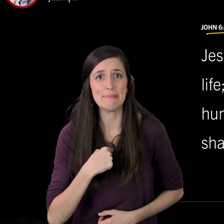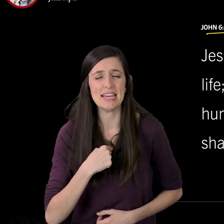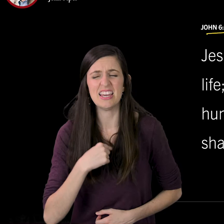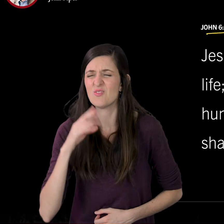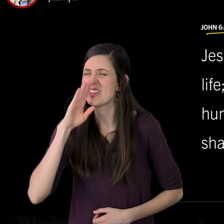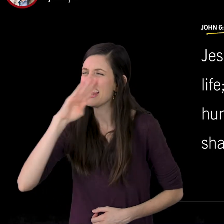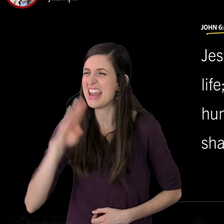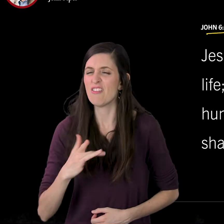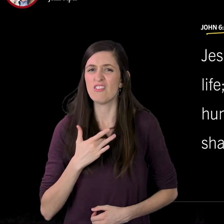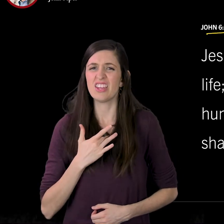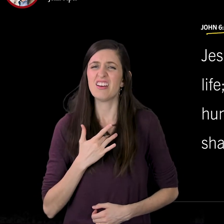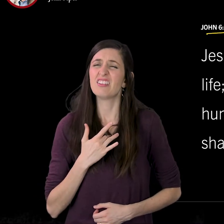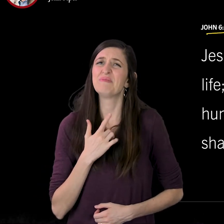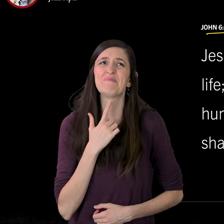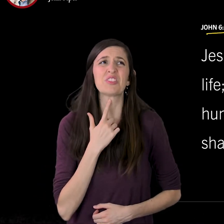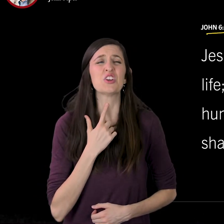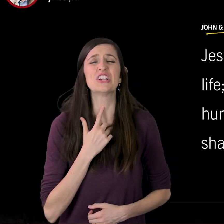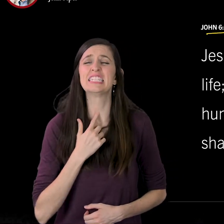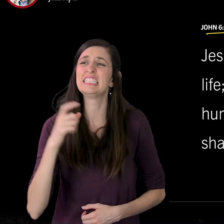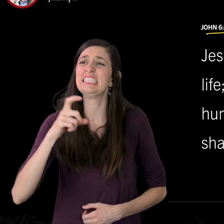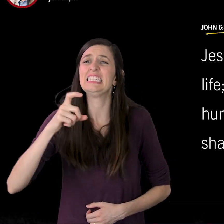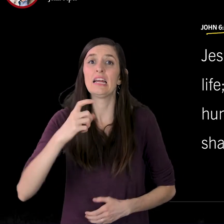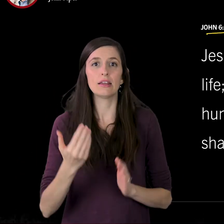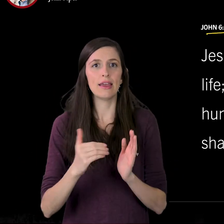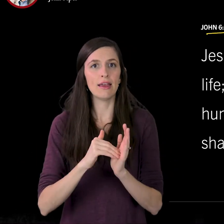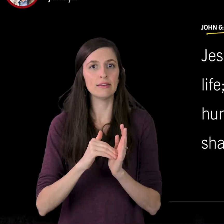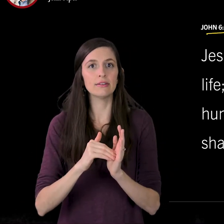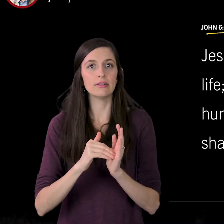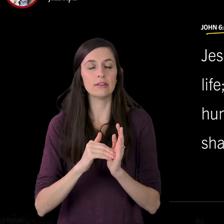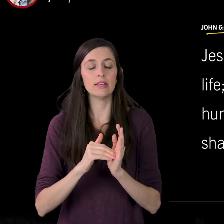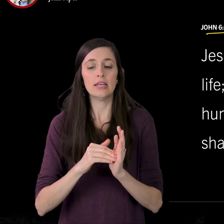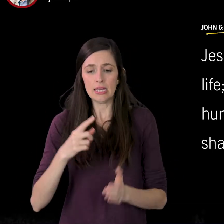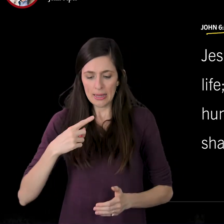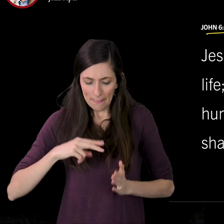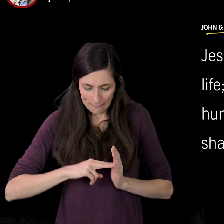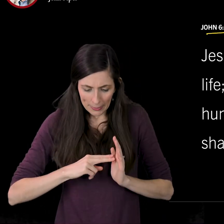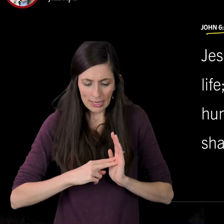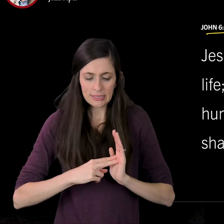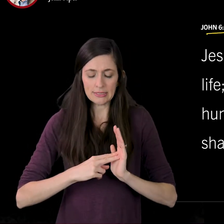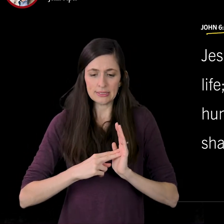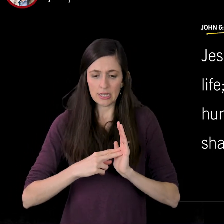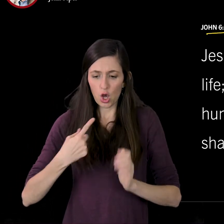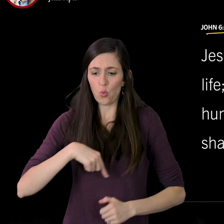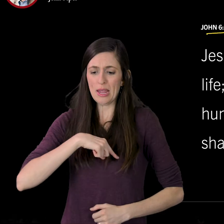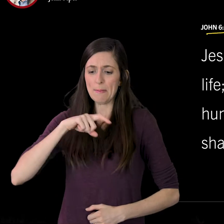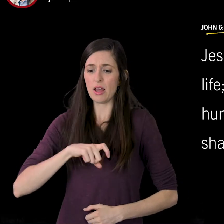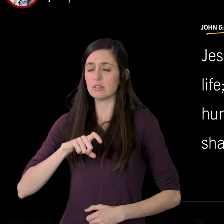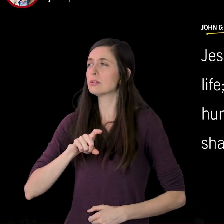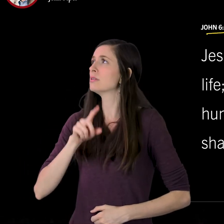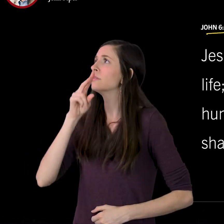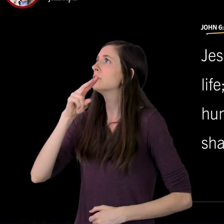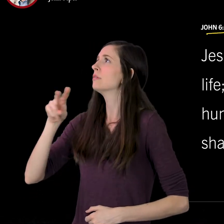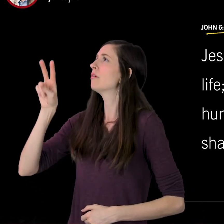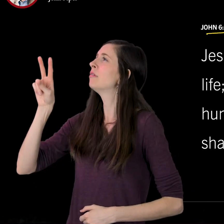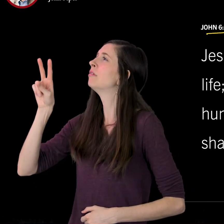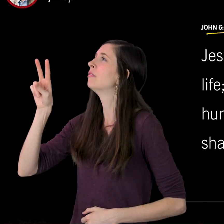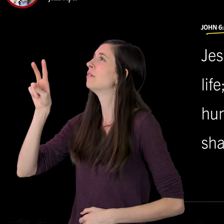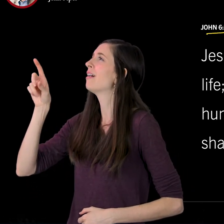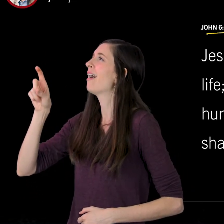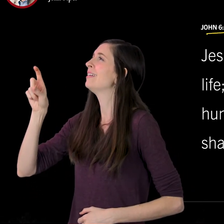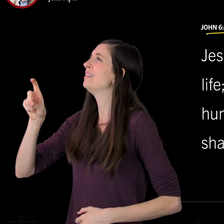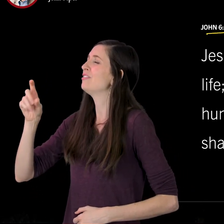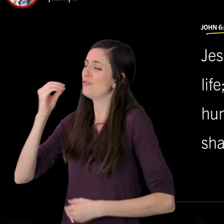believing in him is a coming to him for bread and